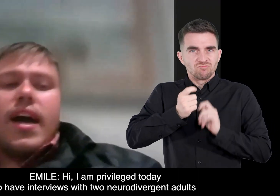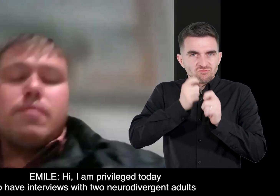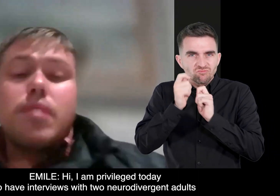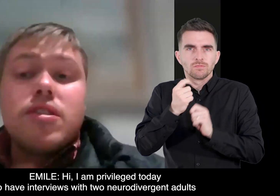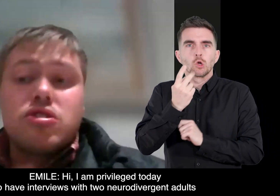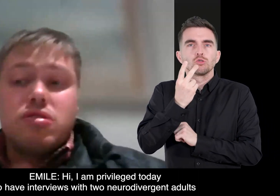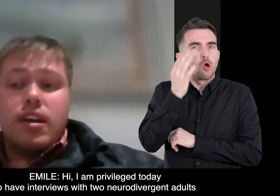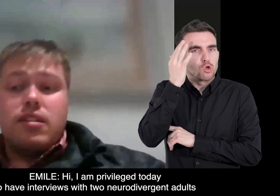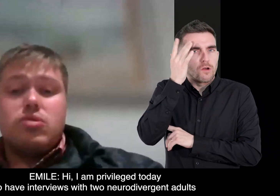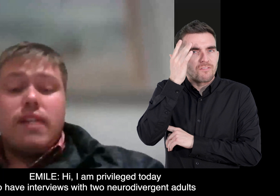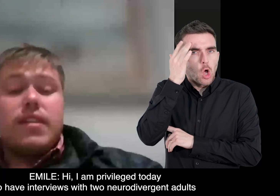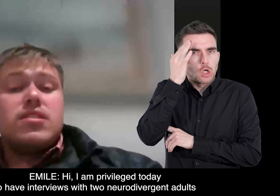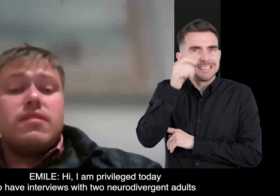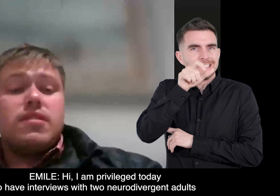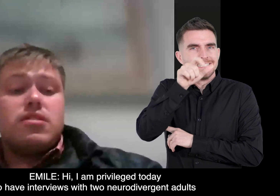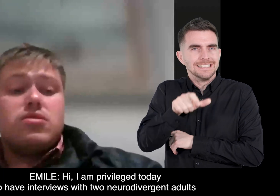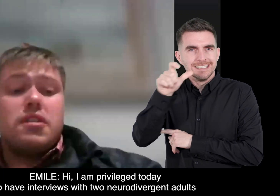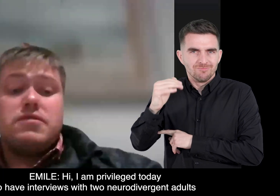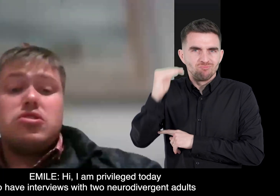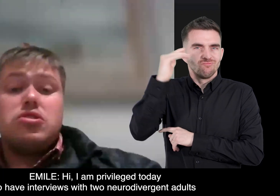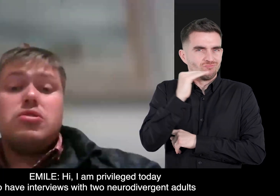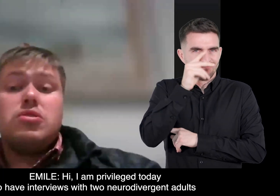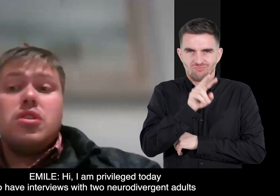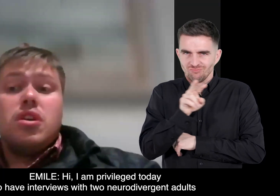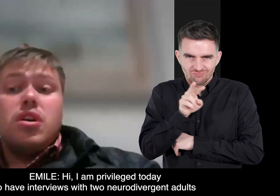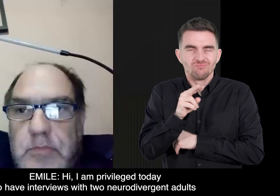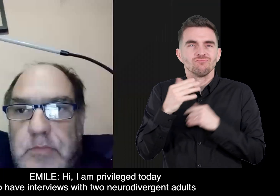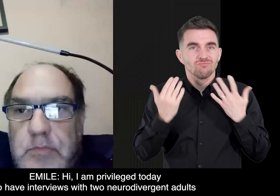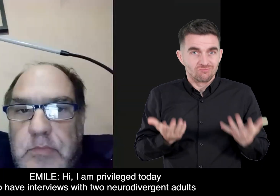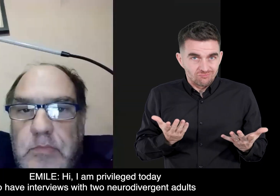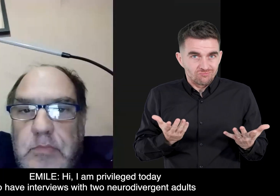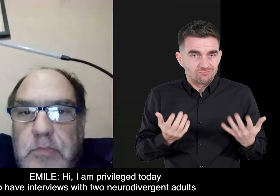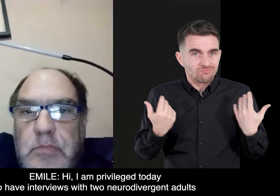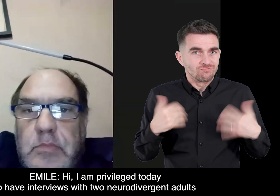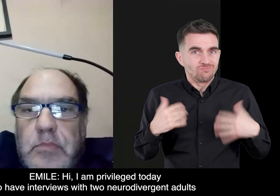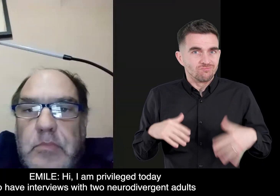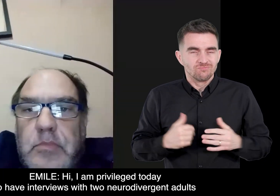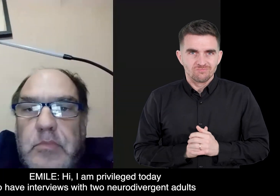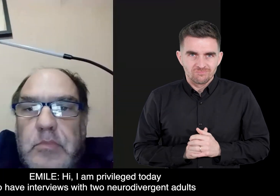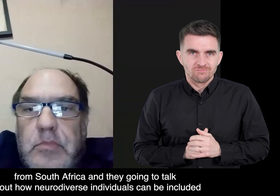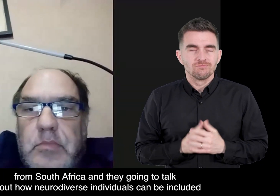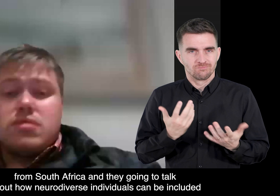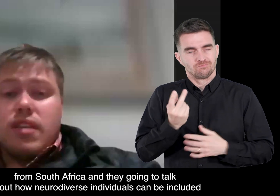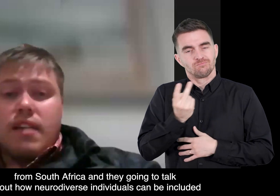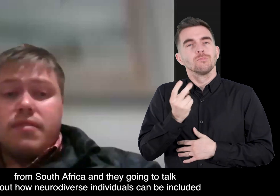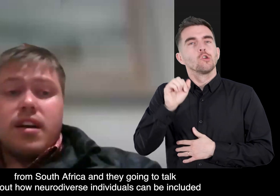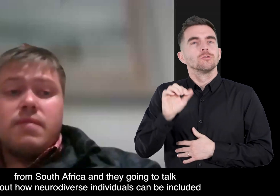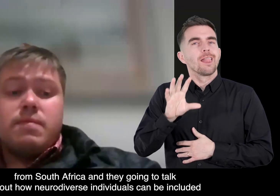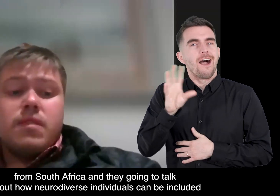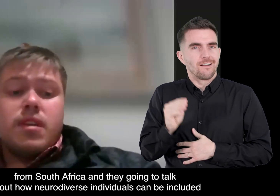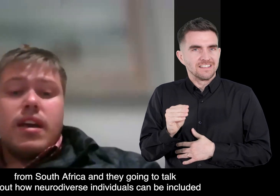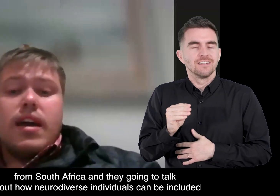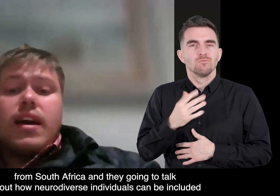I am privileged today to have interviews with two neurodivergent adults from South